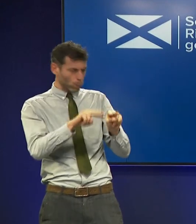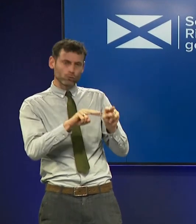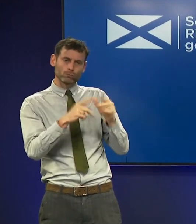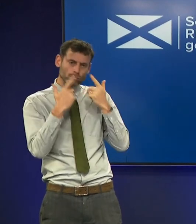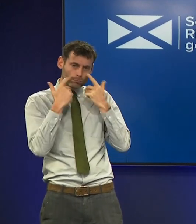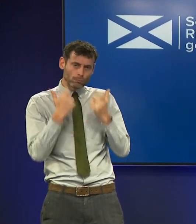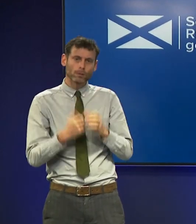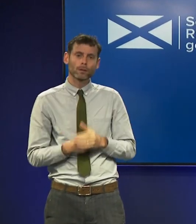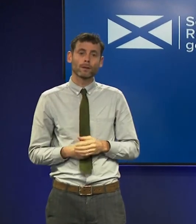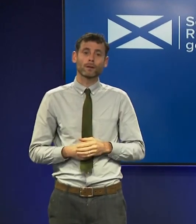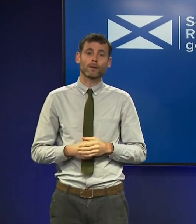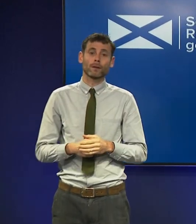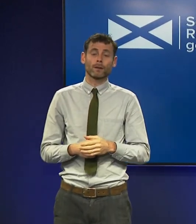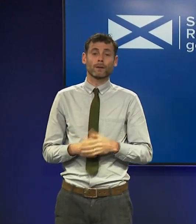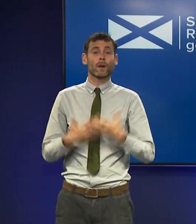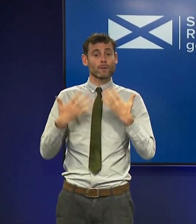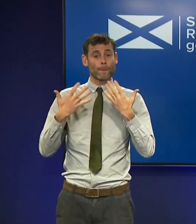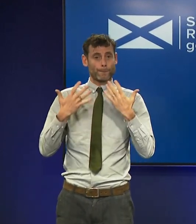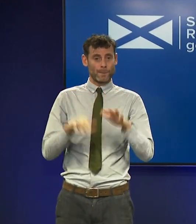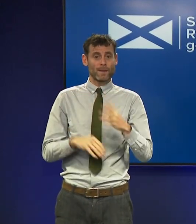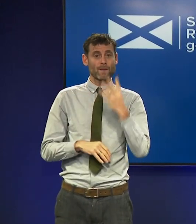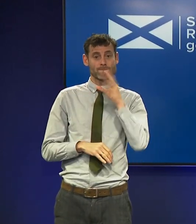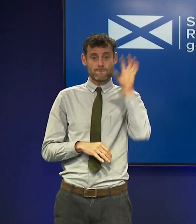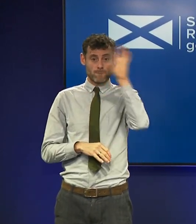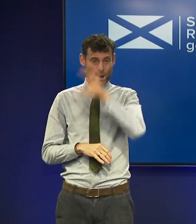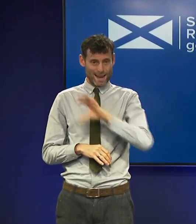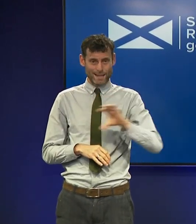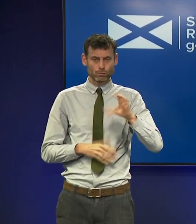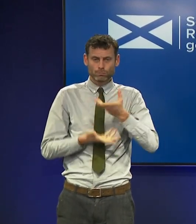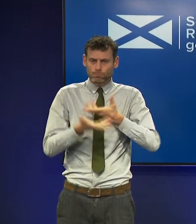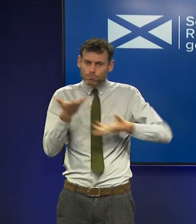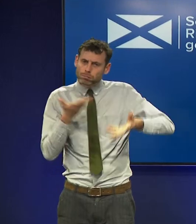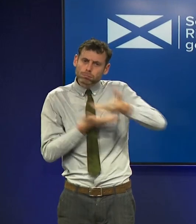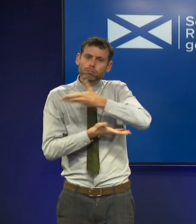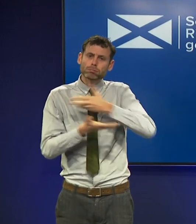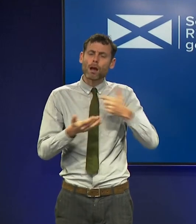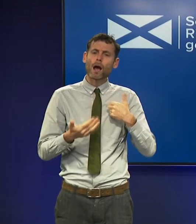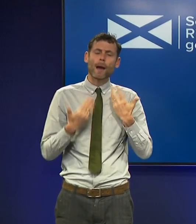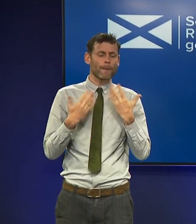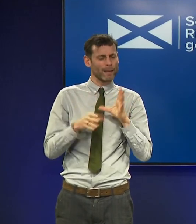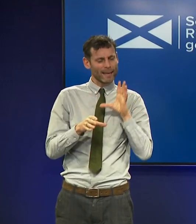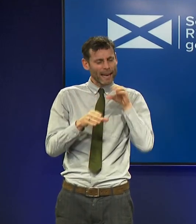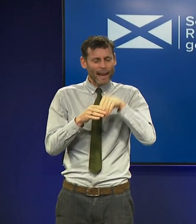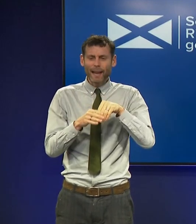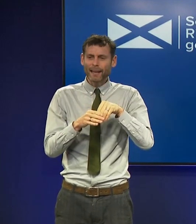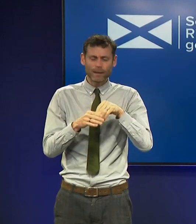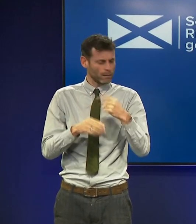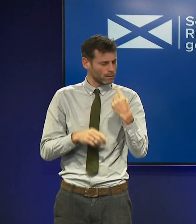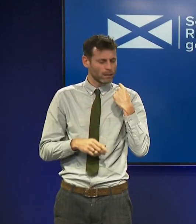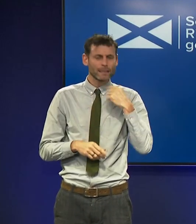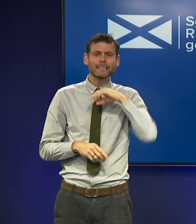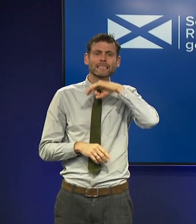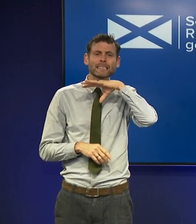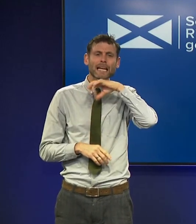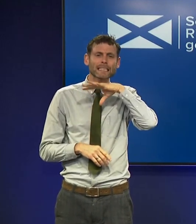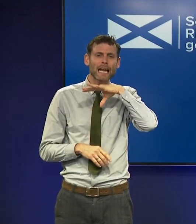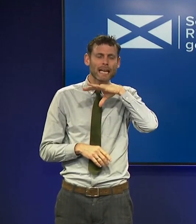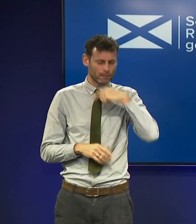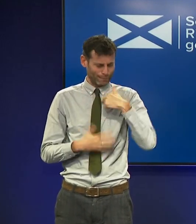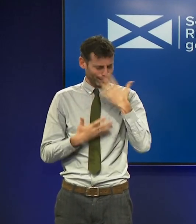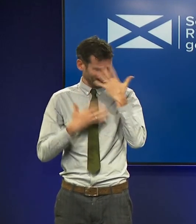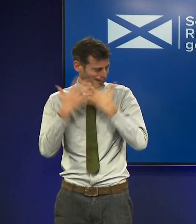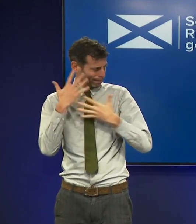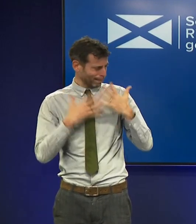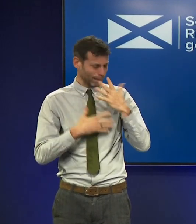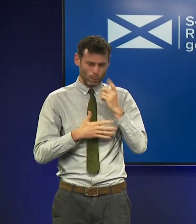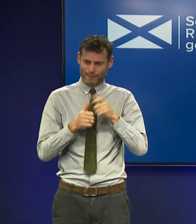a discussion between four nations at an official level. I took part on Saturday, and my days are all running into